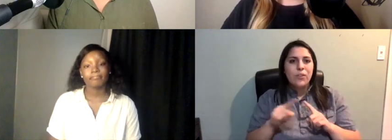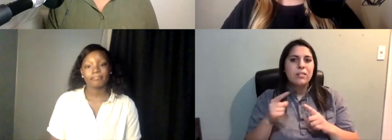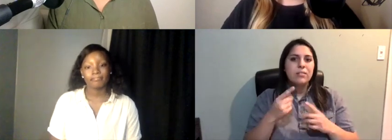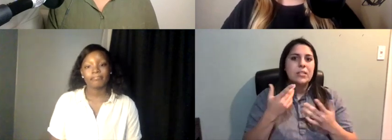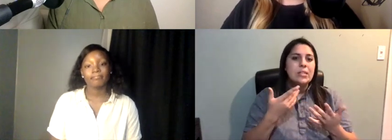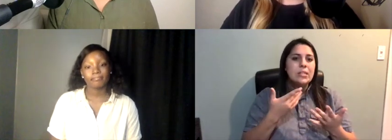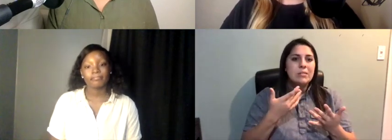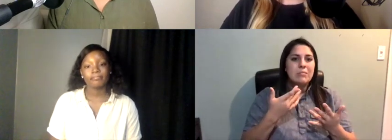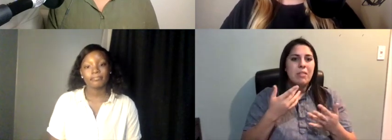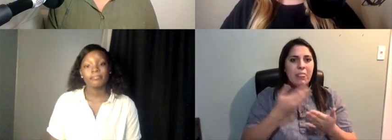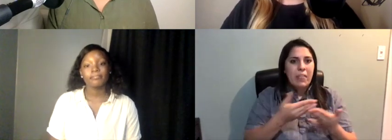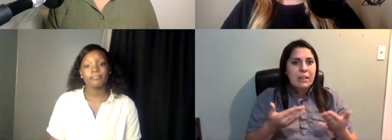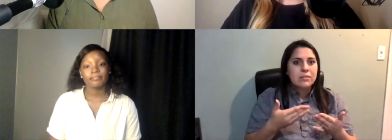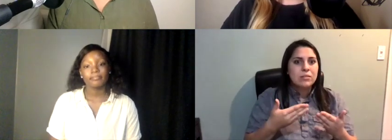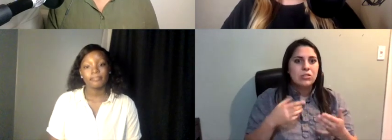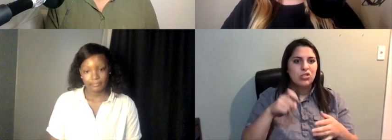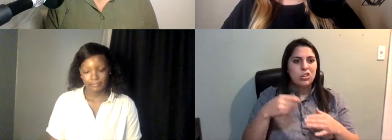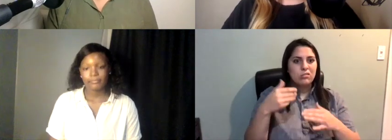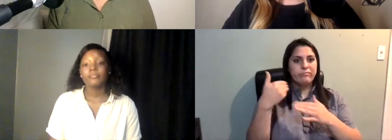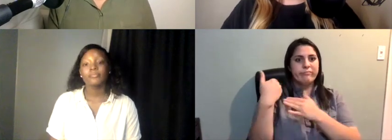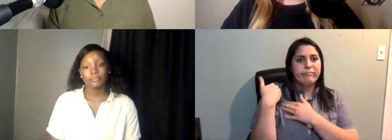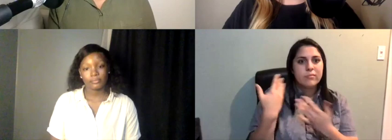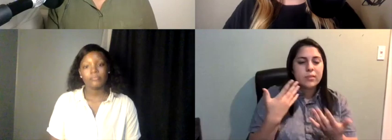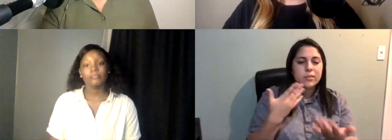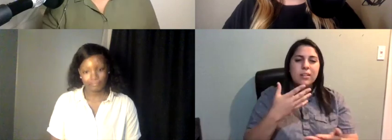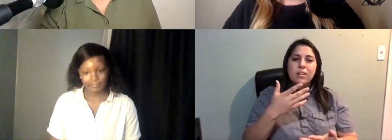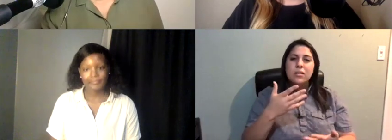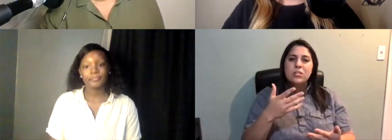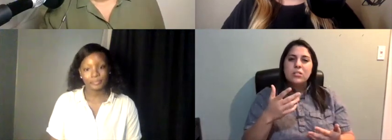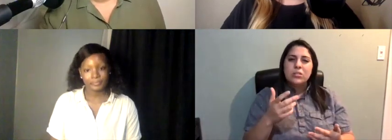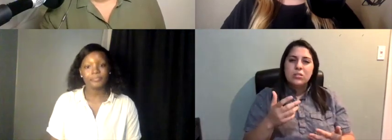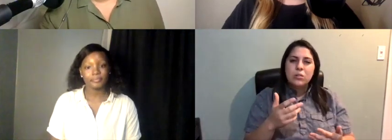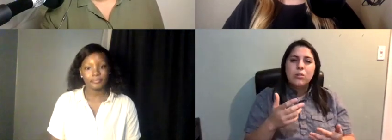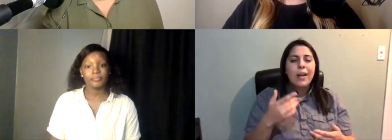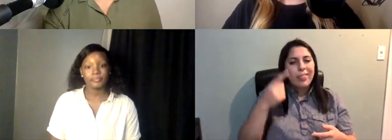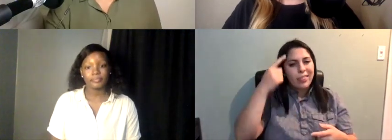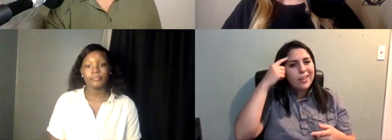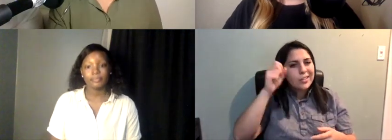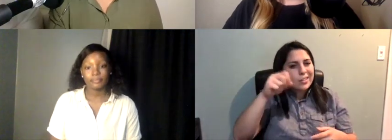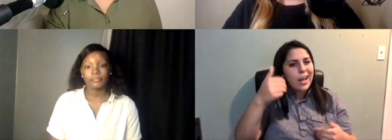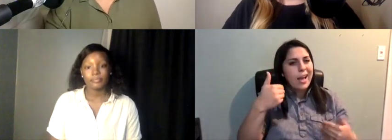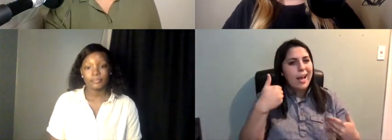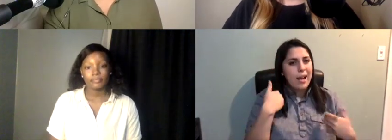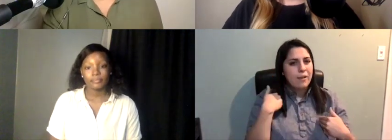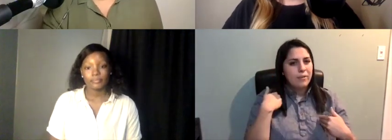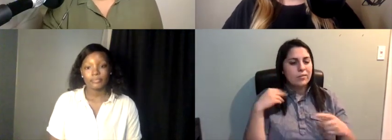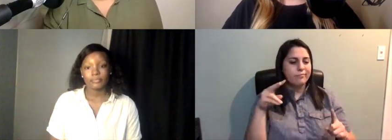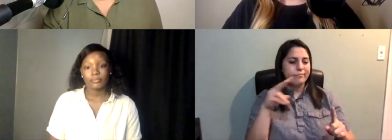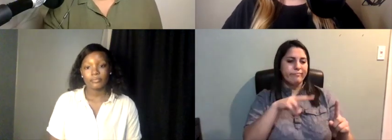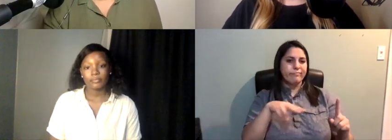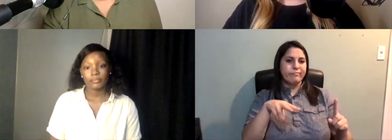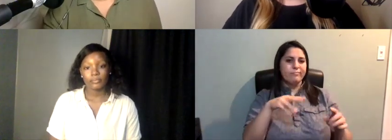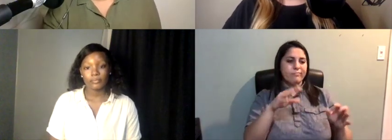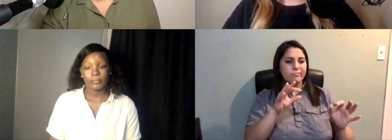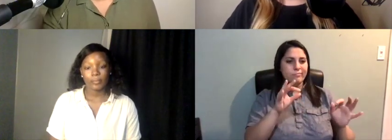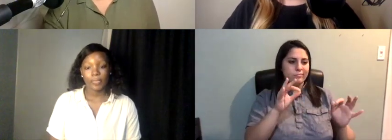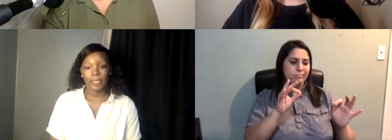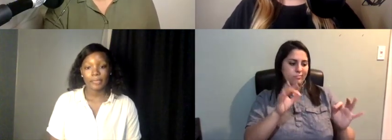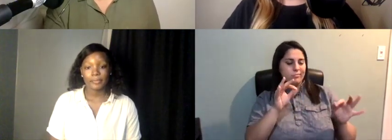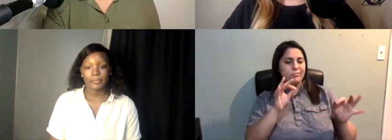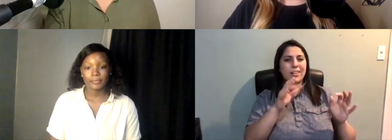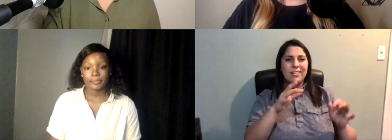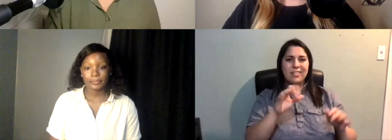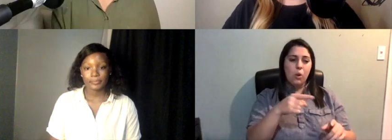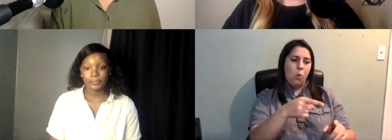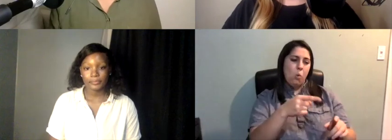so, you know, I think there is that stigma of being unemployed for a time, or,